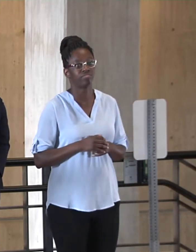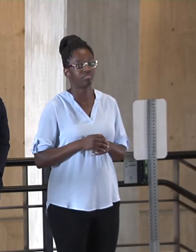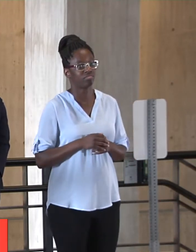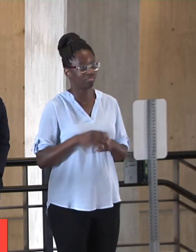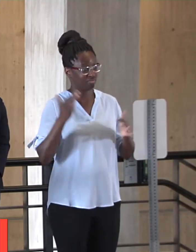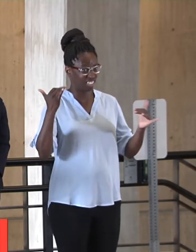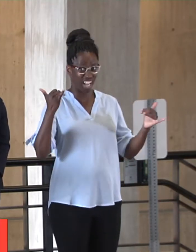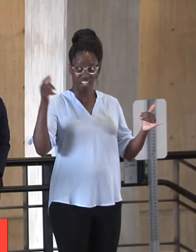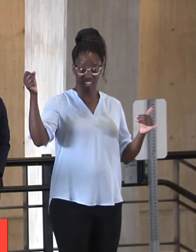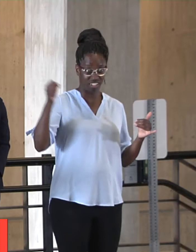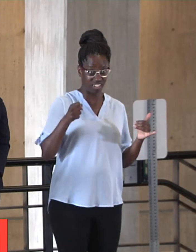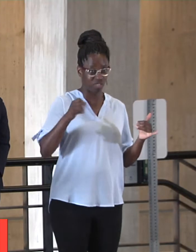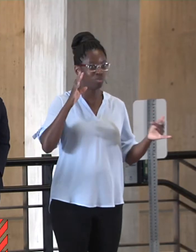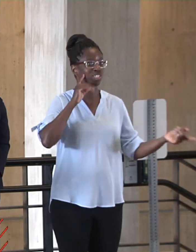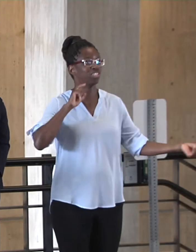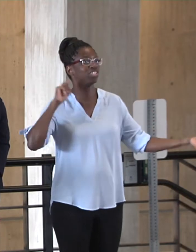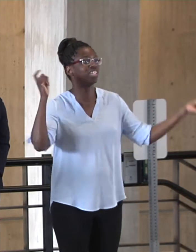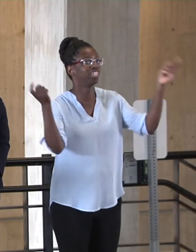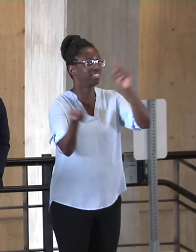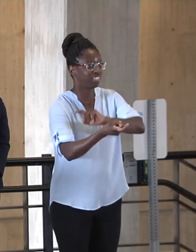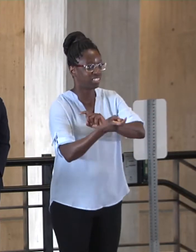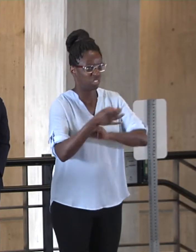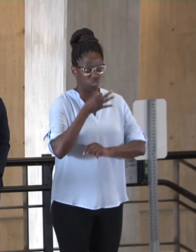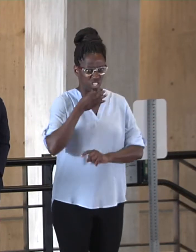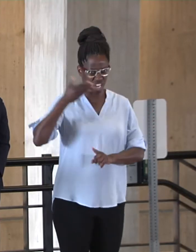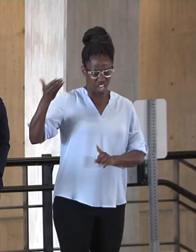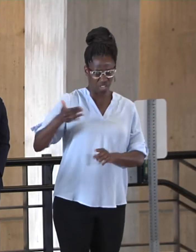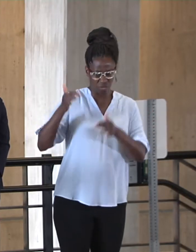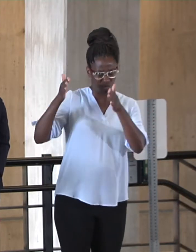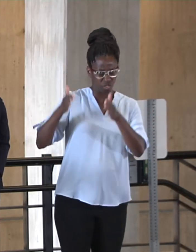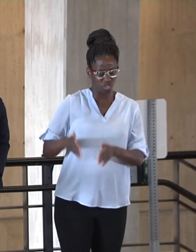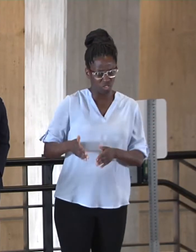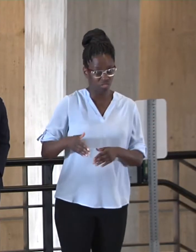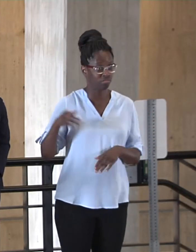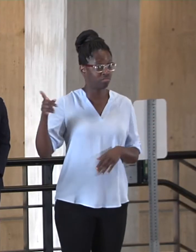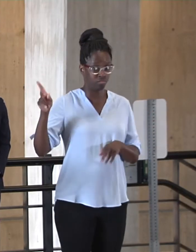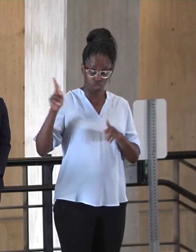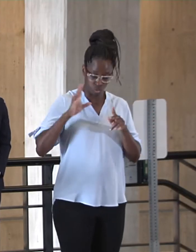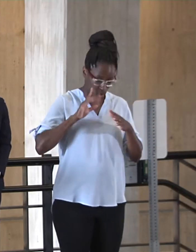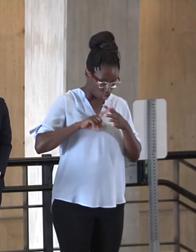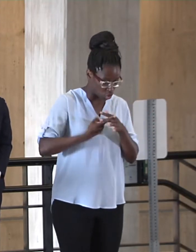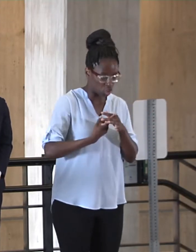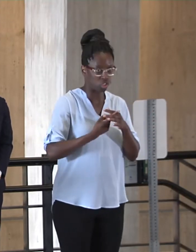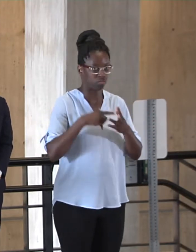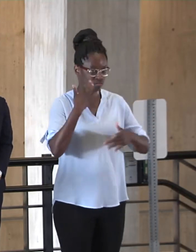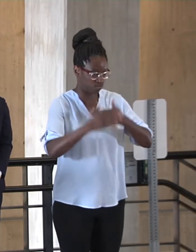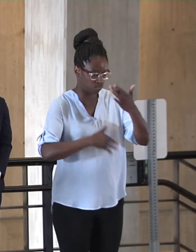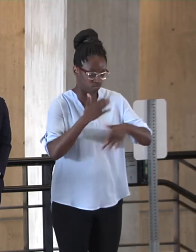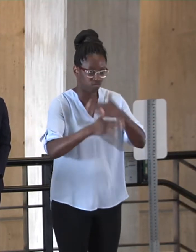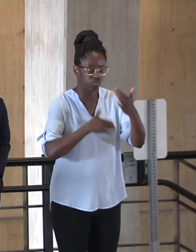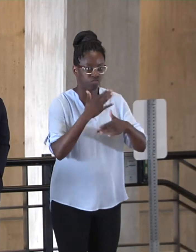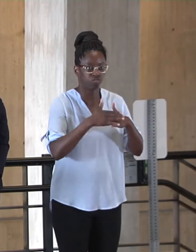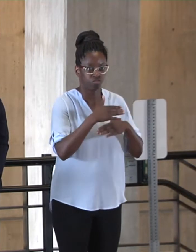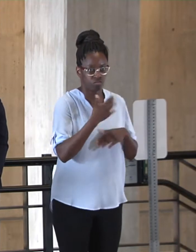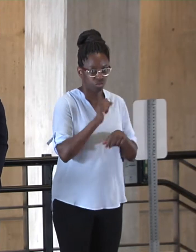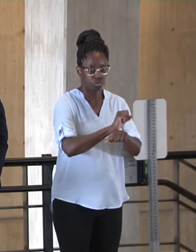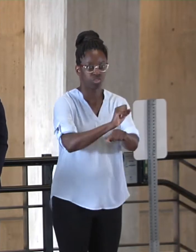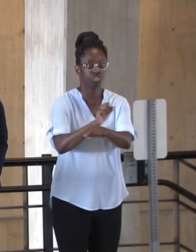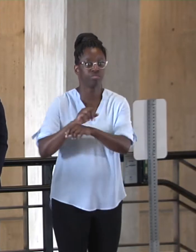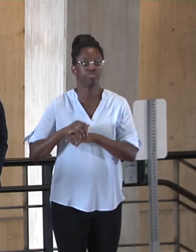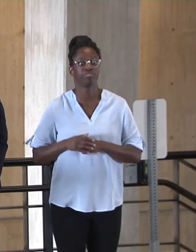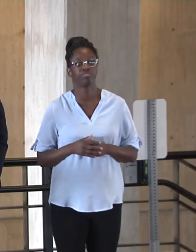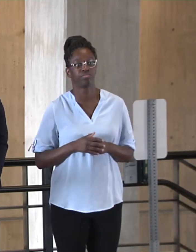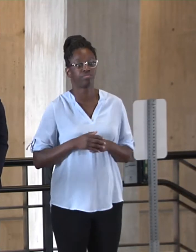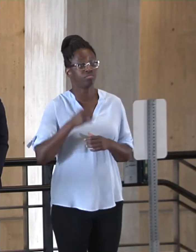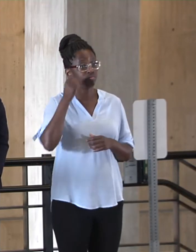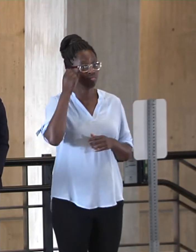ground running, someone who understands, not just knows the community, but understands the community, someone who understands city government and